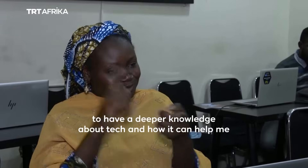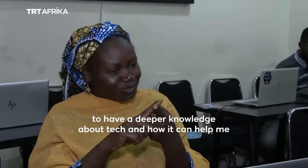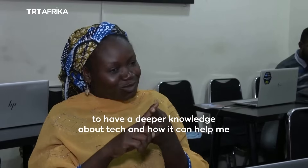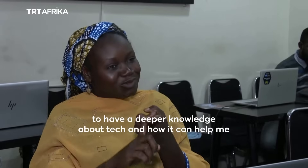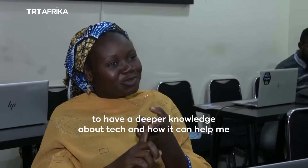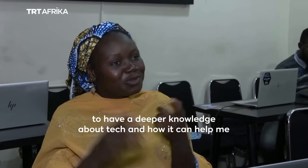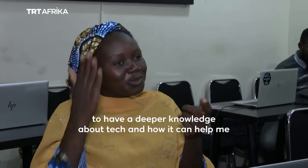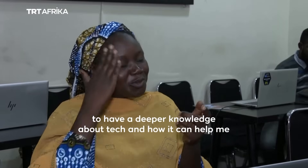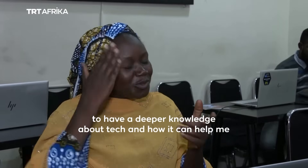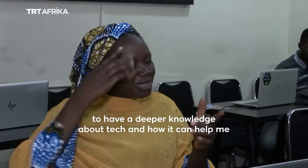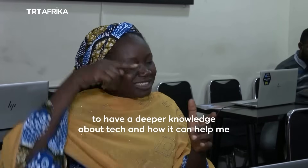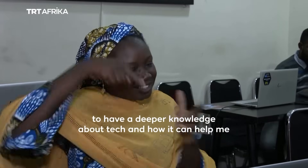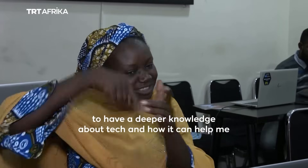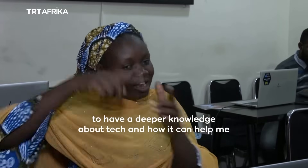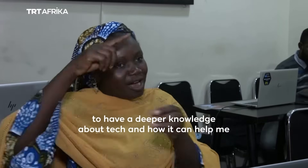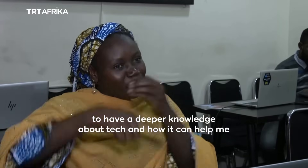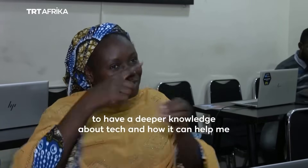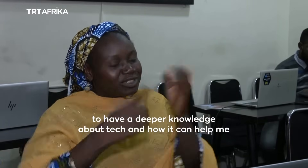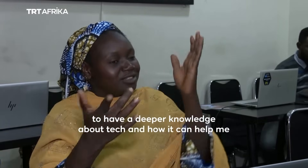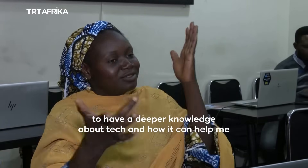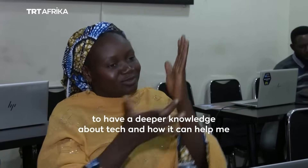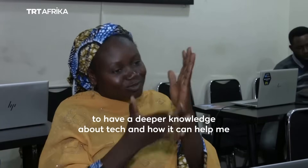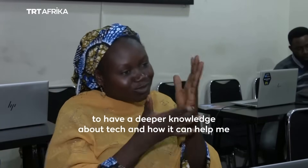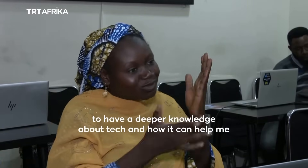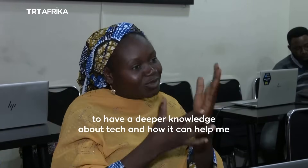To have a deeper knowledge about tech and how it can help me.